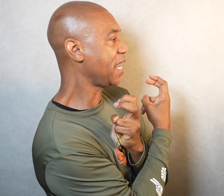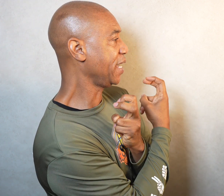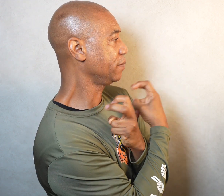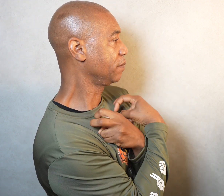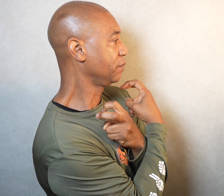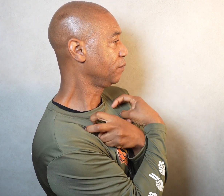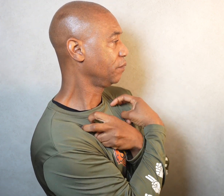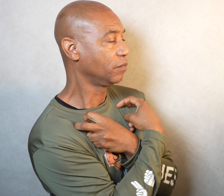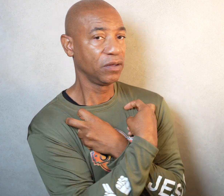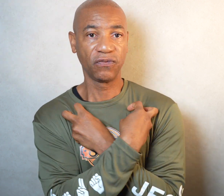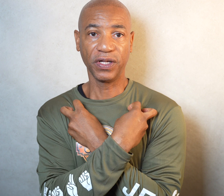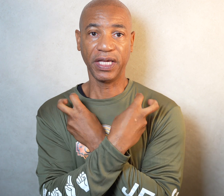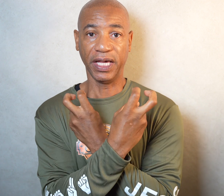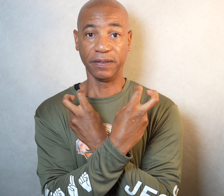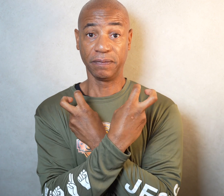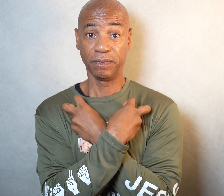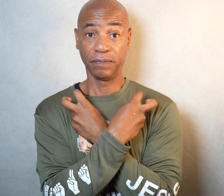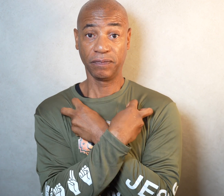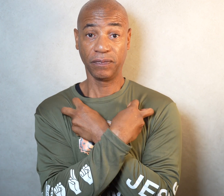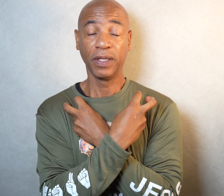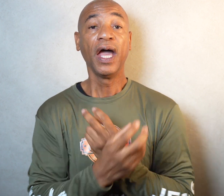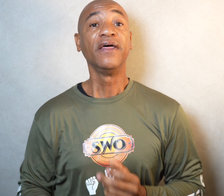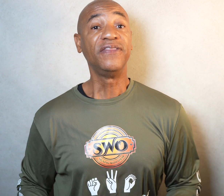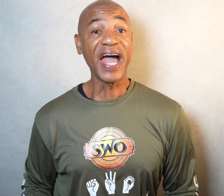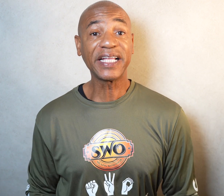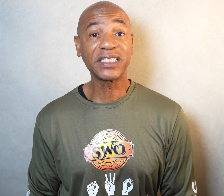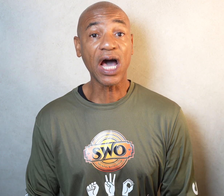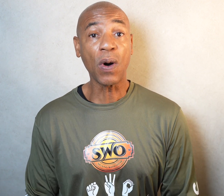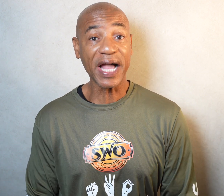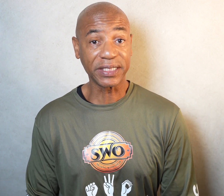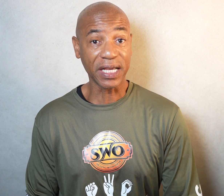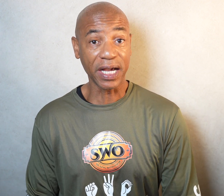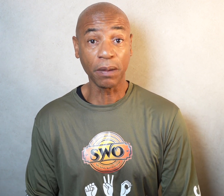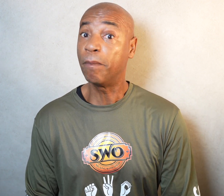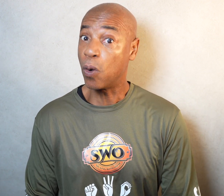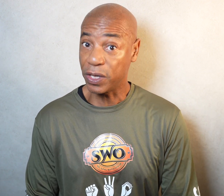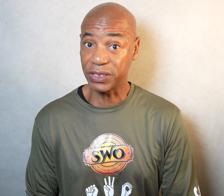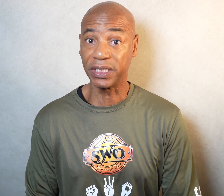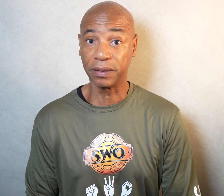side. Front again. That is how I sign poison.